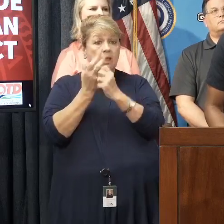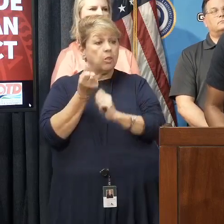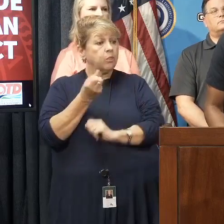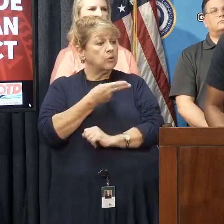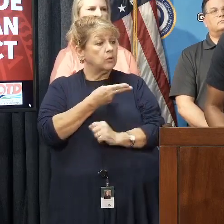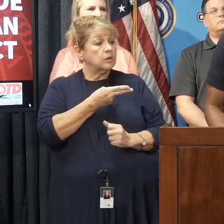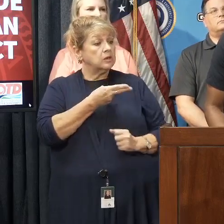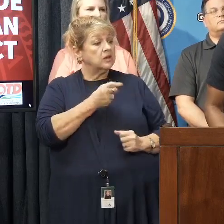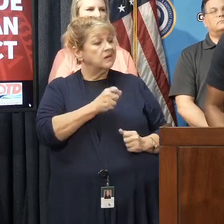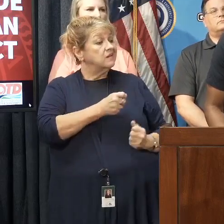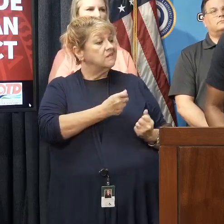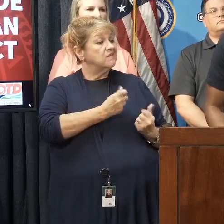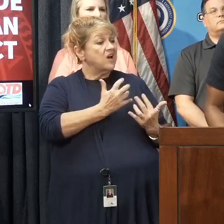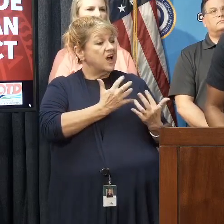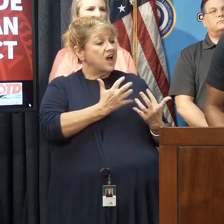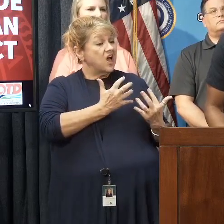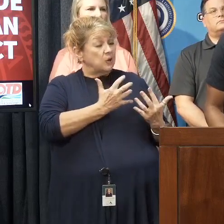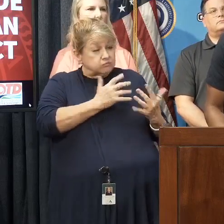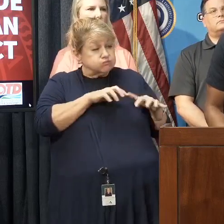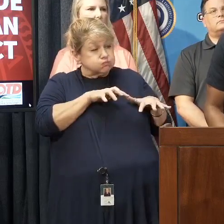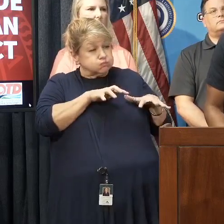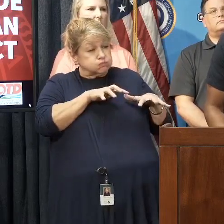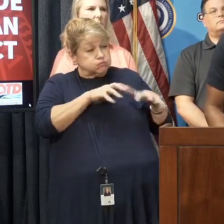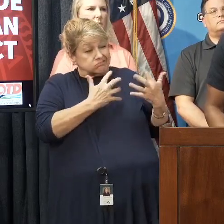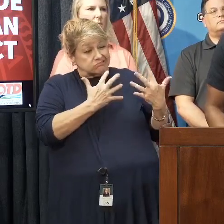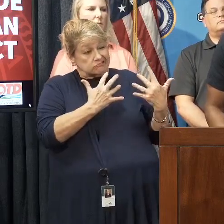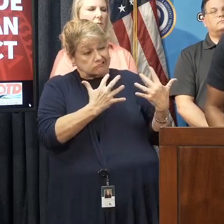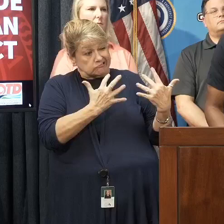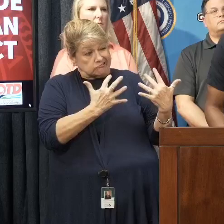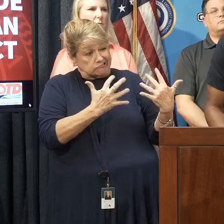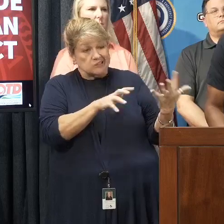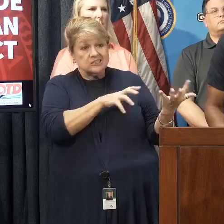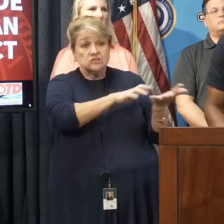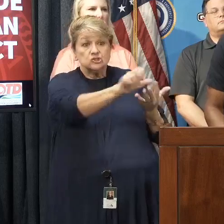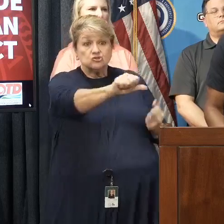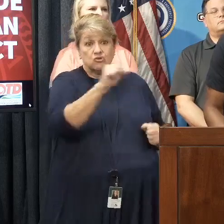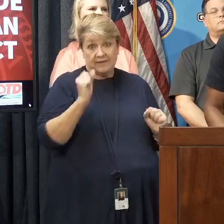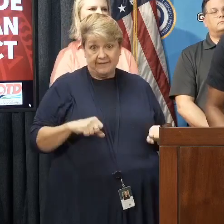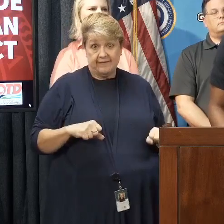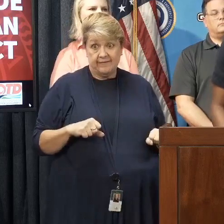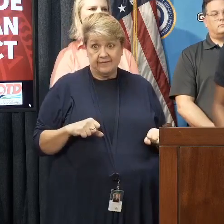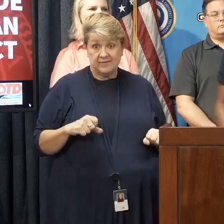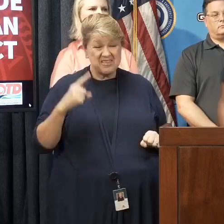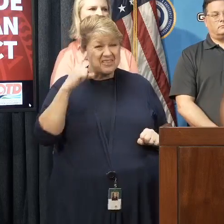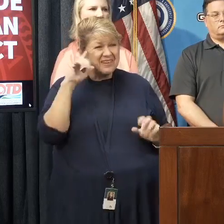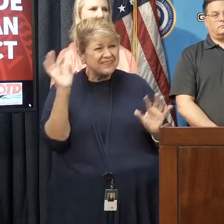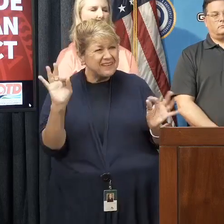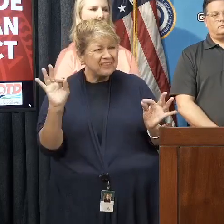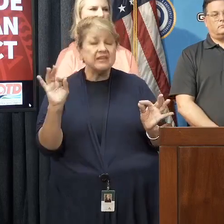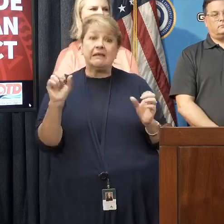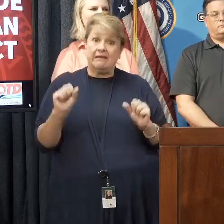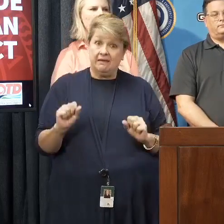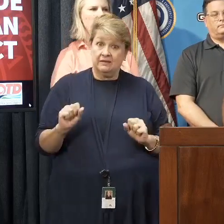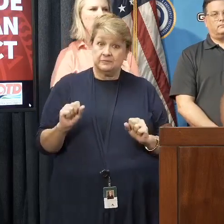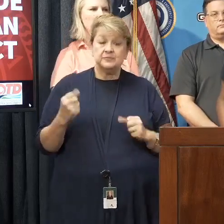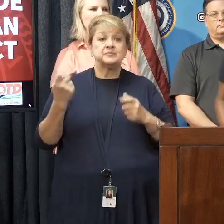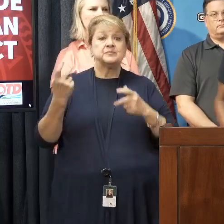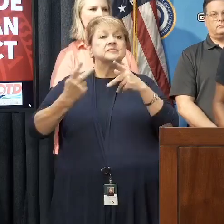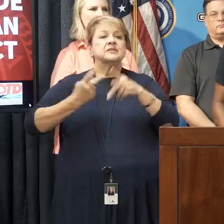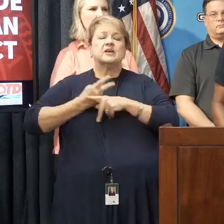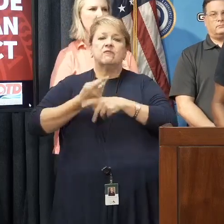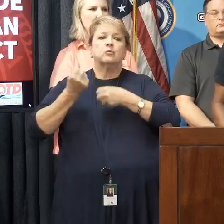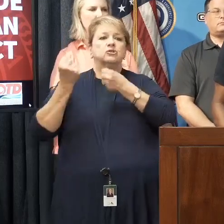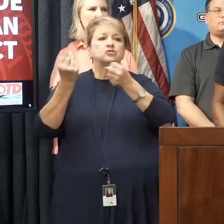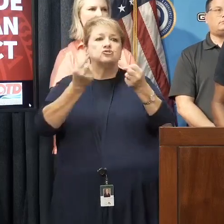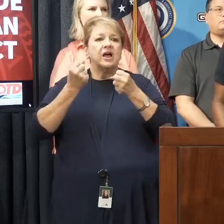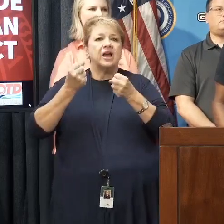a flame that can lead to mass devastation. Please use caution when traveling through the affected areas,